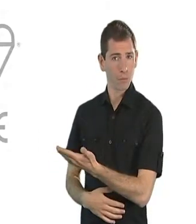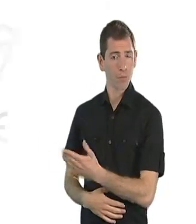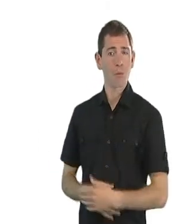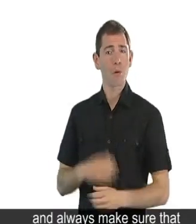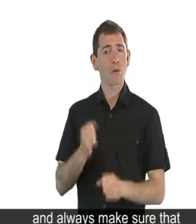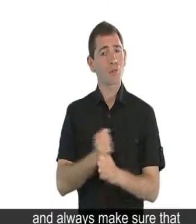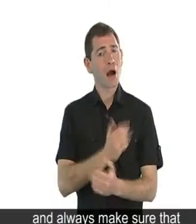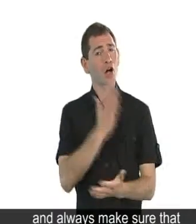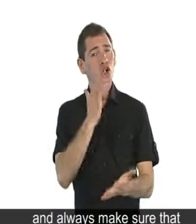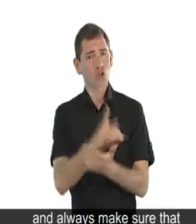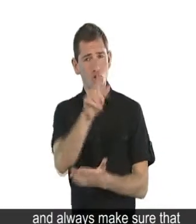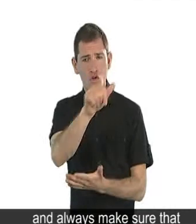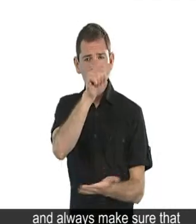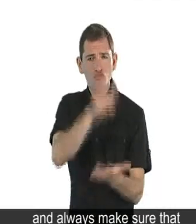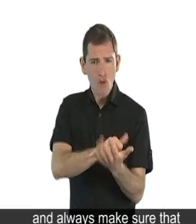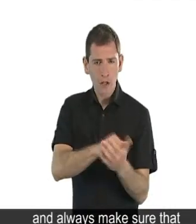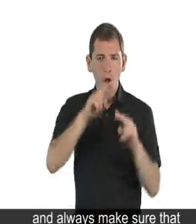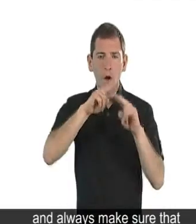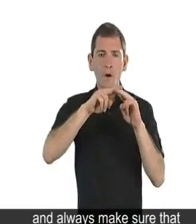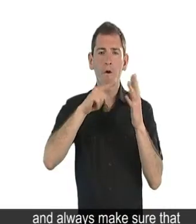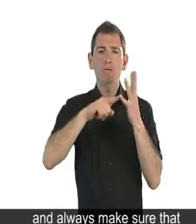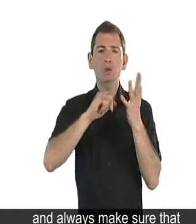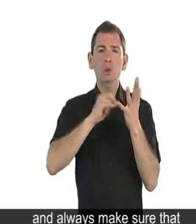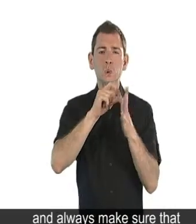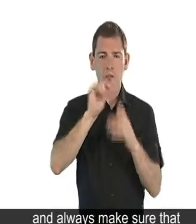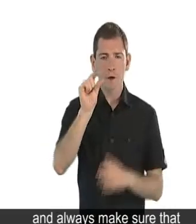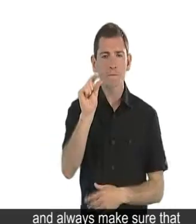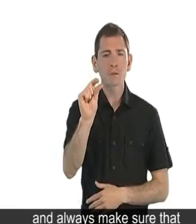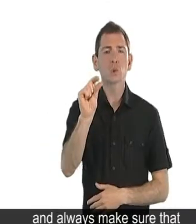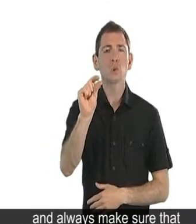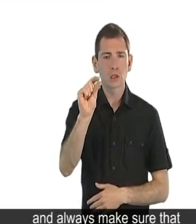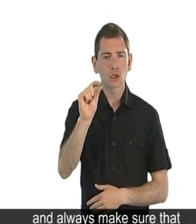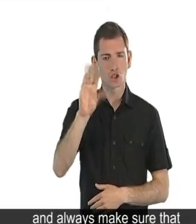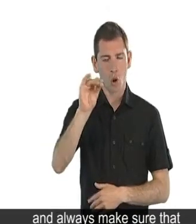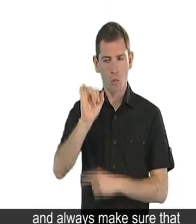and always make sure that you use the correct fuse to prevent overheating.